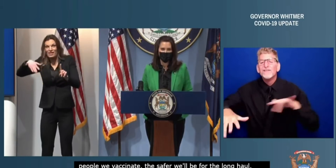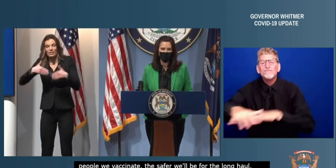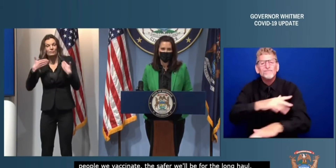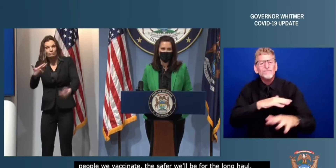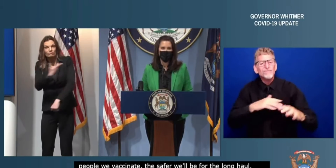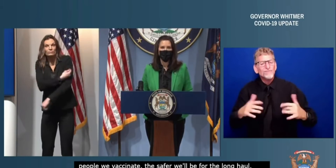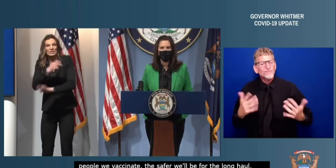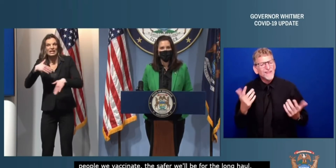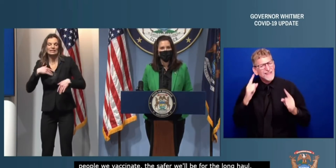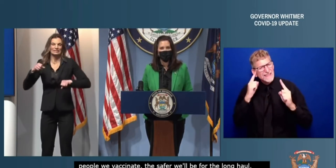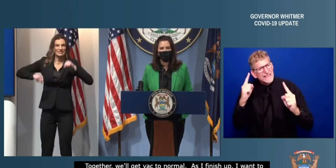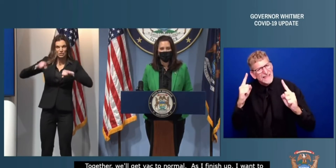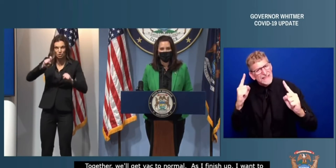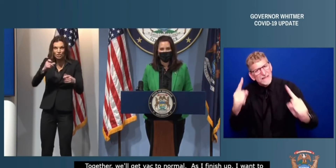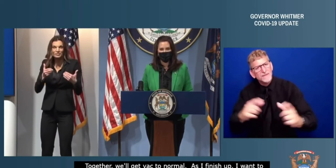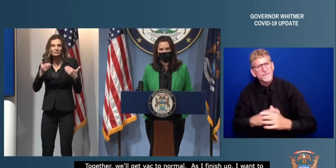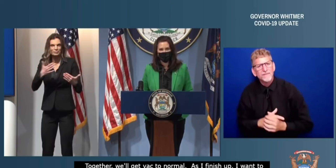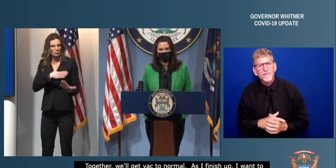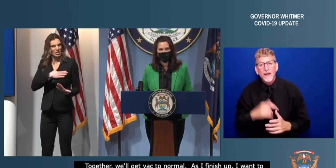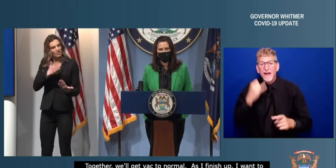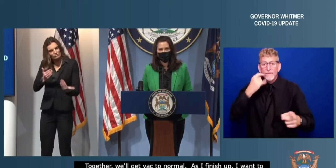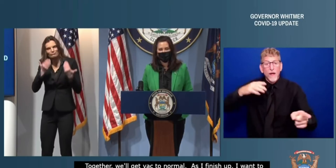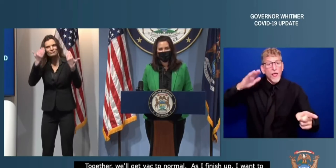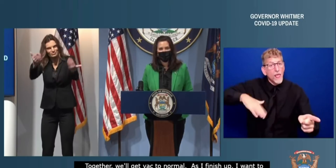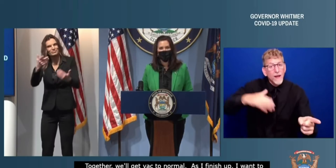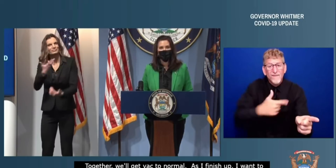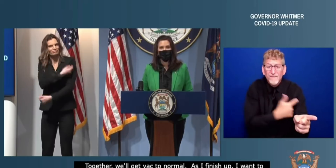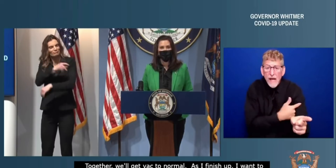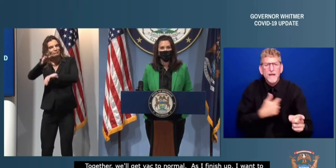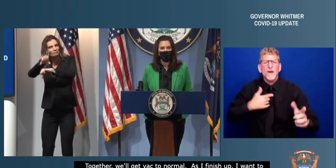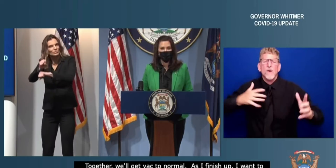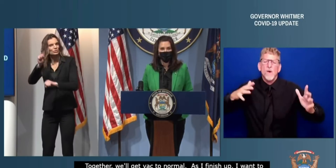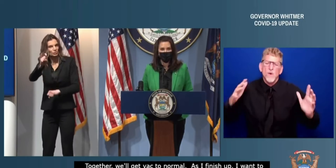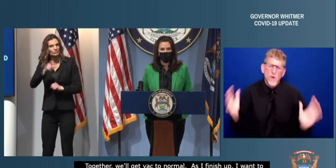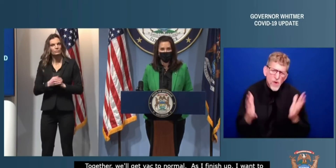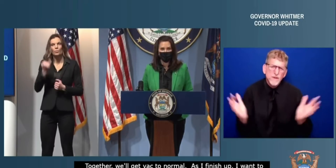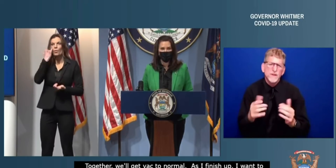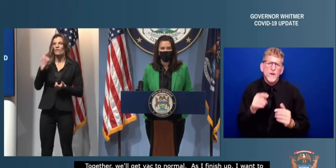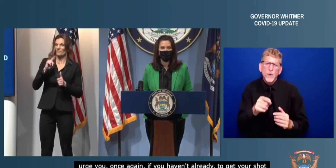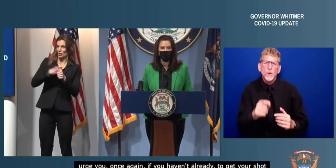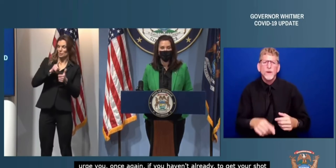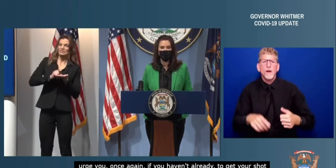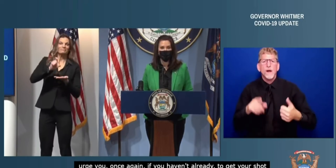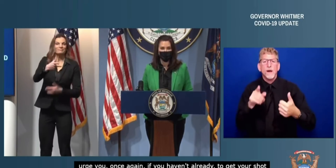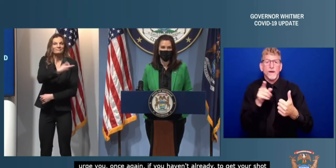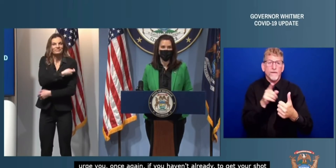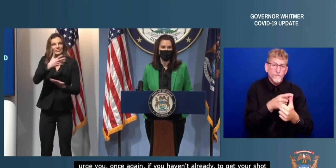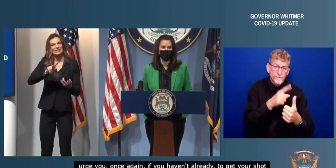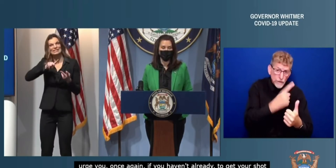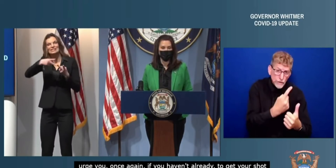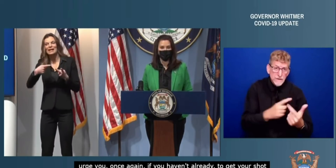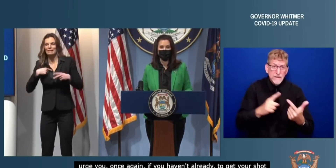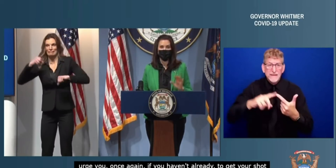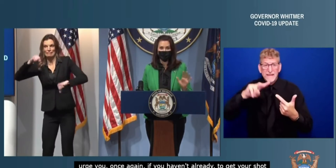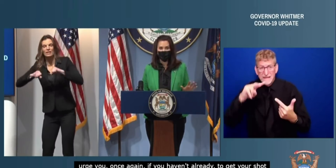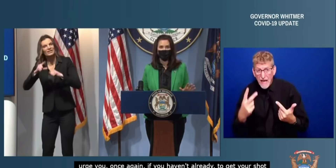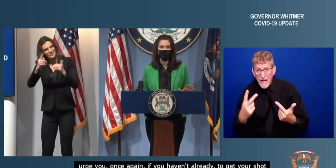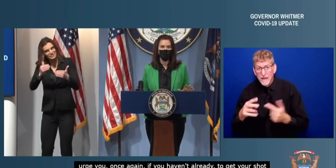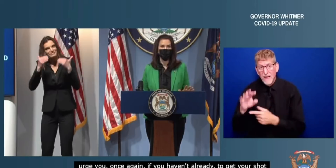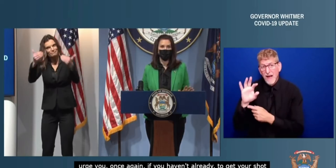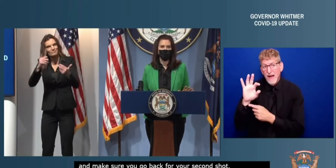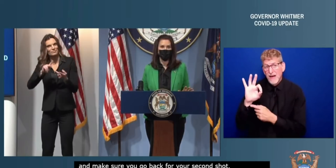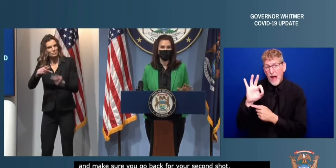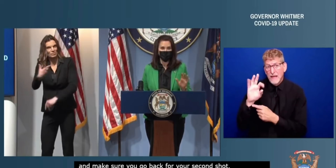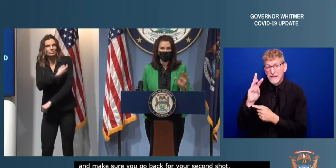get your shot. And make sure you go back for your second shot. 96.4% of Michiganders have returned for their second shot. That's above